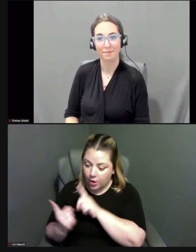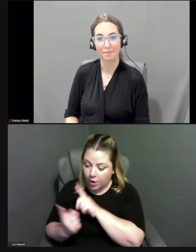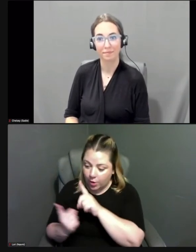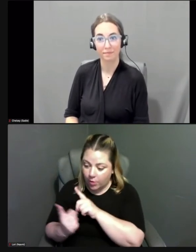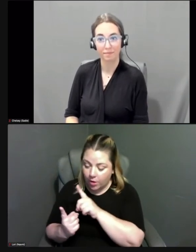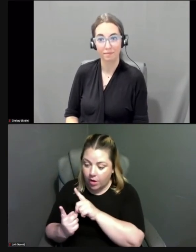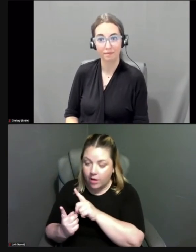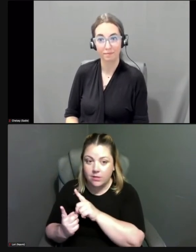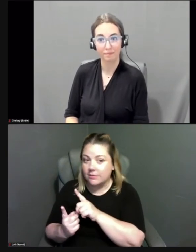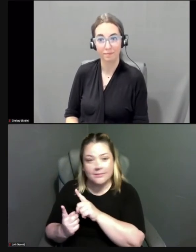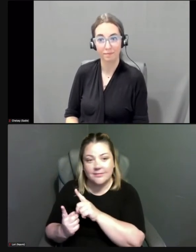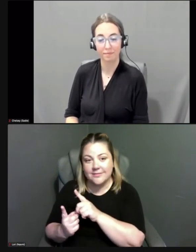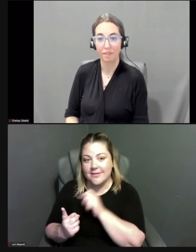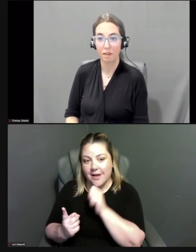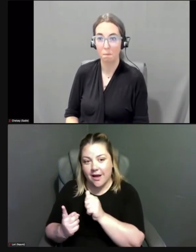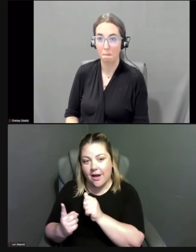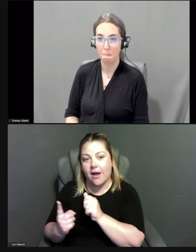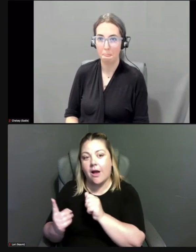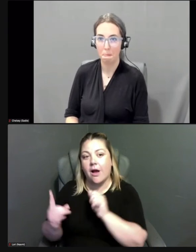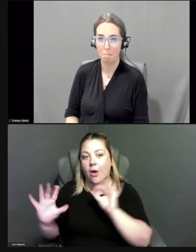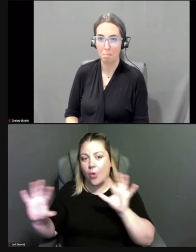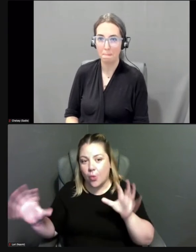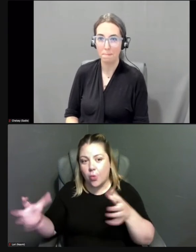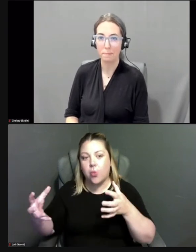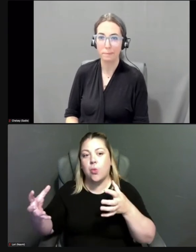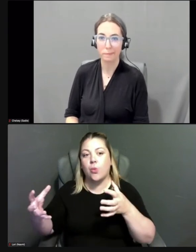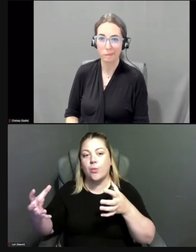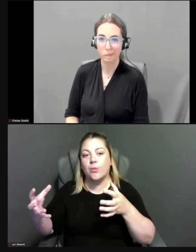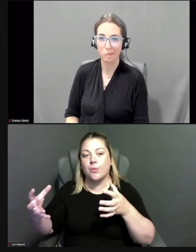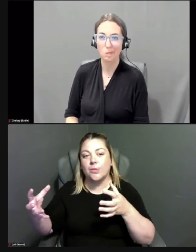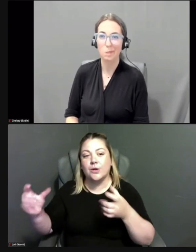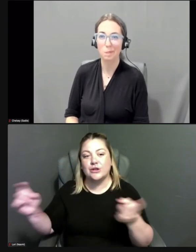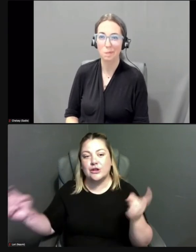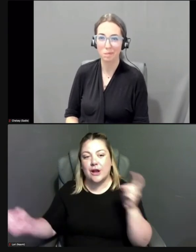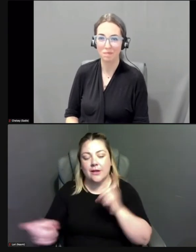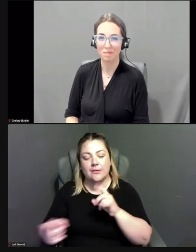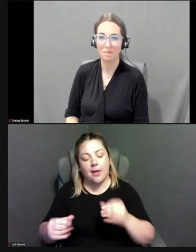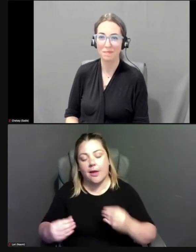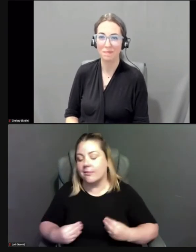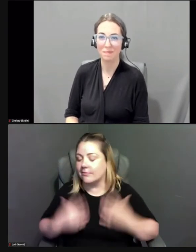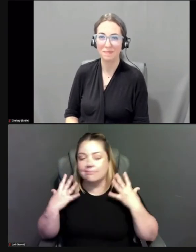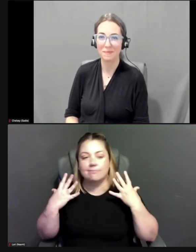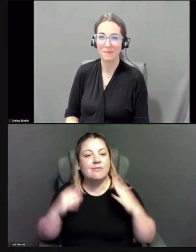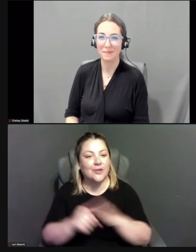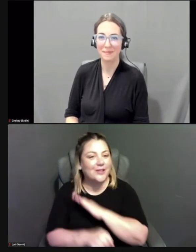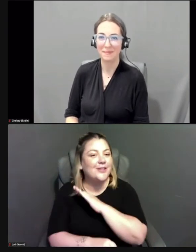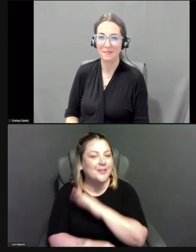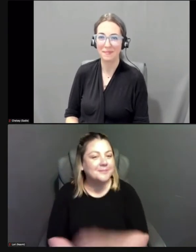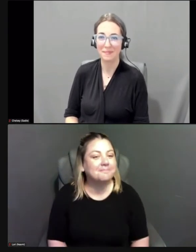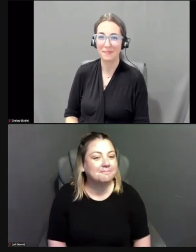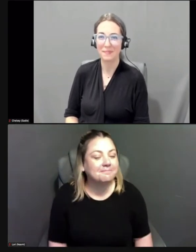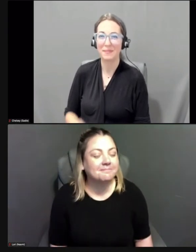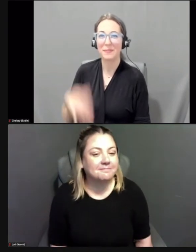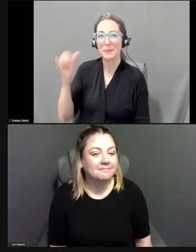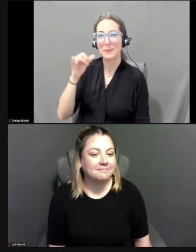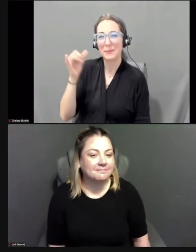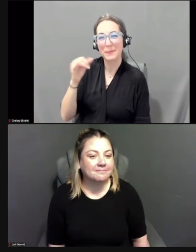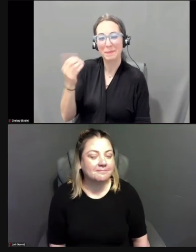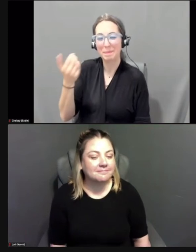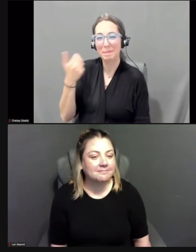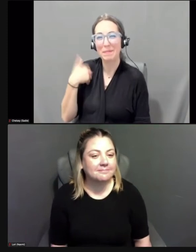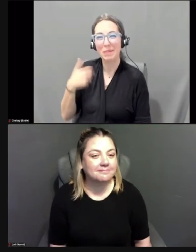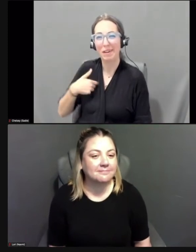bigger change. That's definitely the thing that lights me up. Oh my gosh. When I was making my notes for this question in